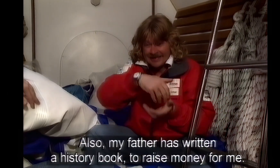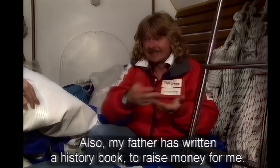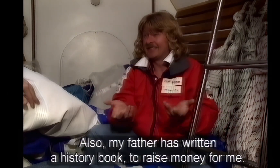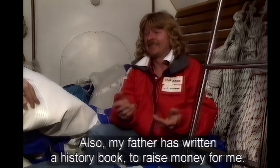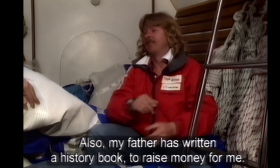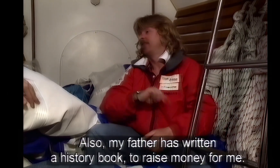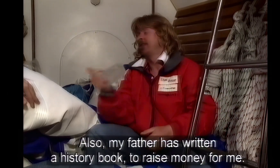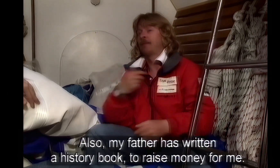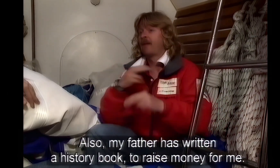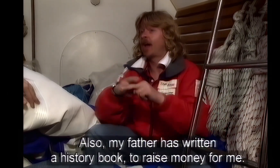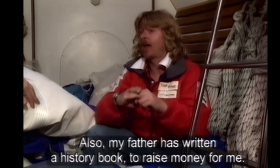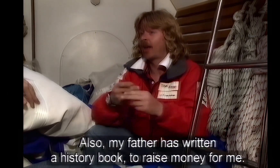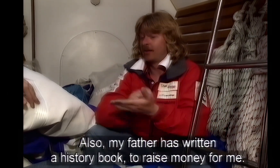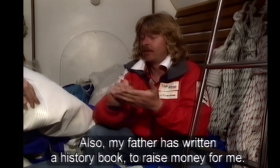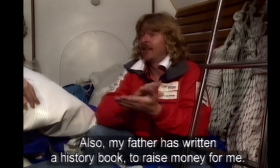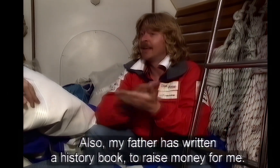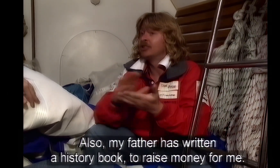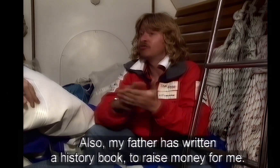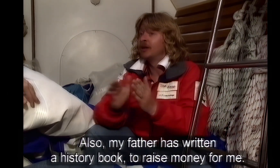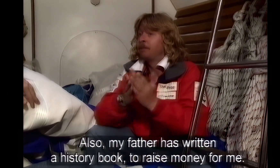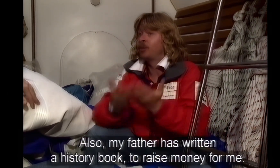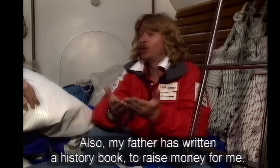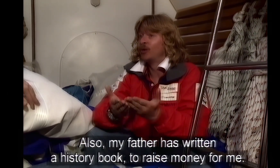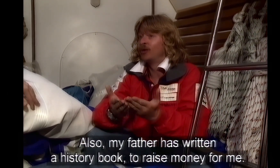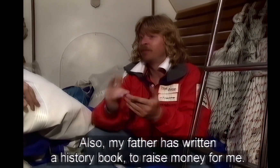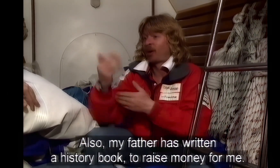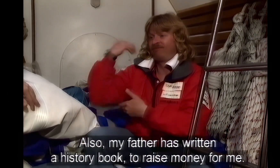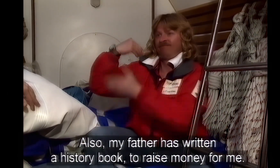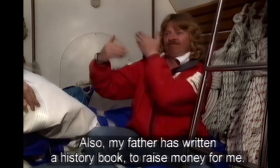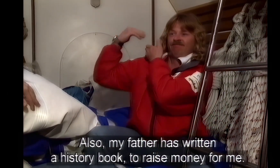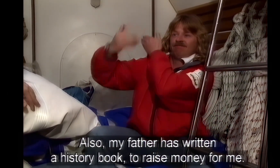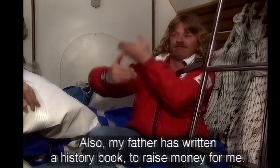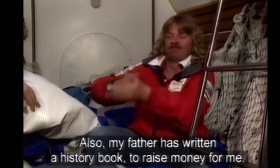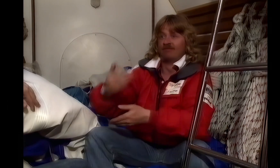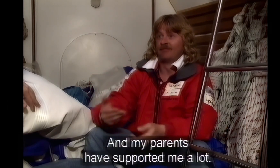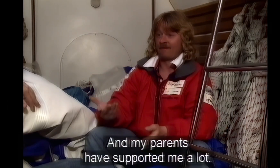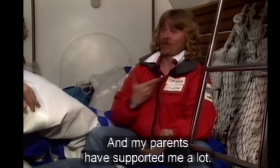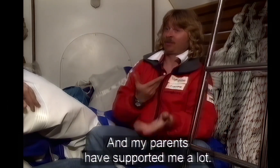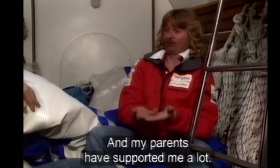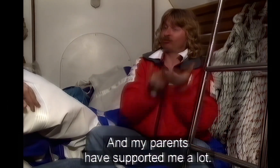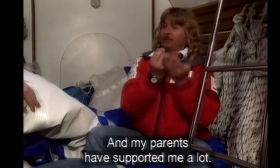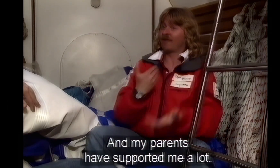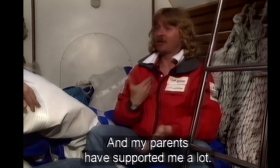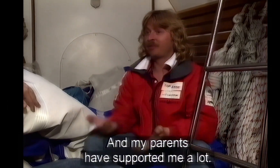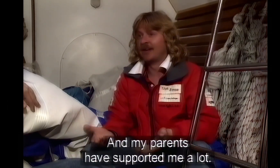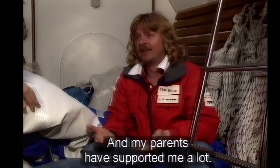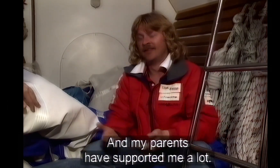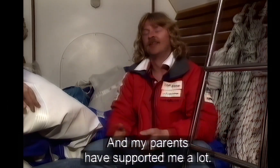Also, my father has written a history book to raise money for me, and my parents have supported